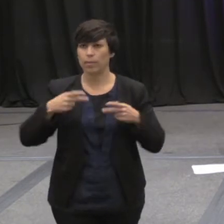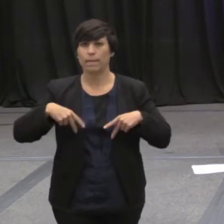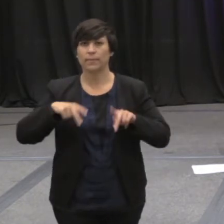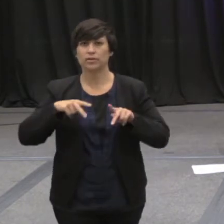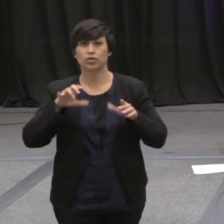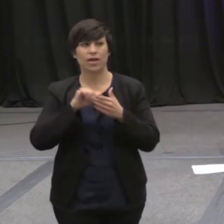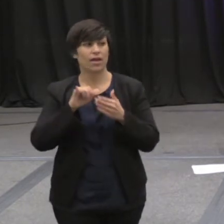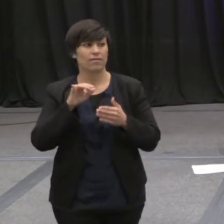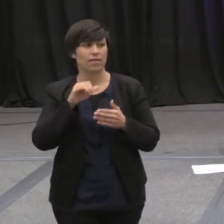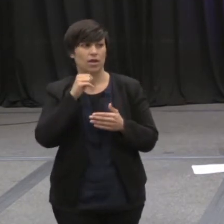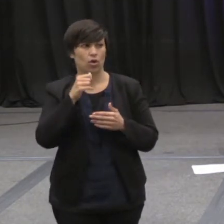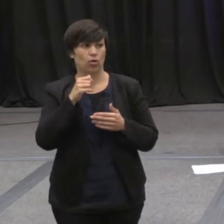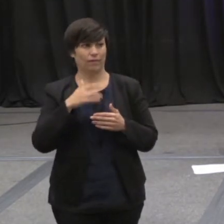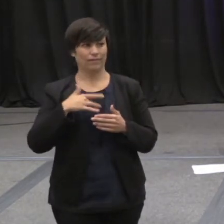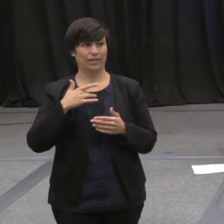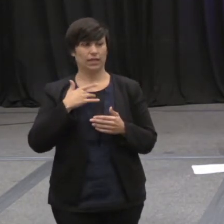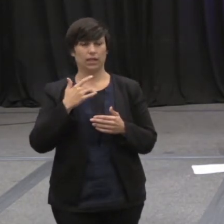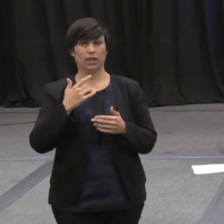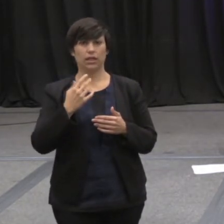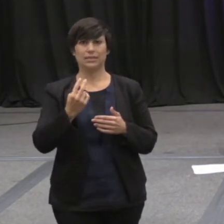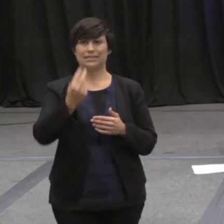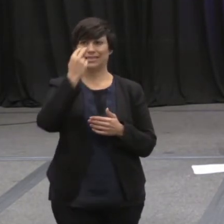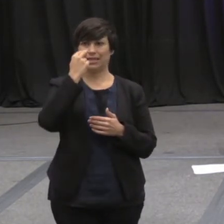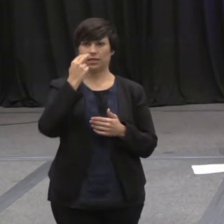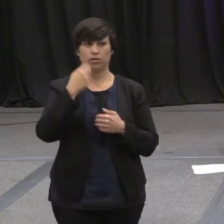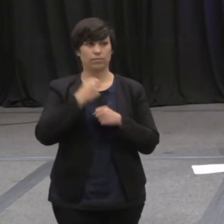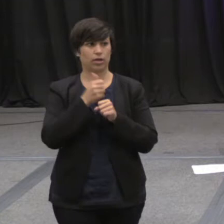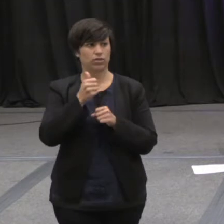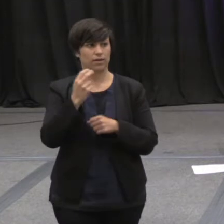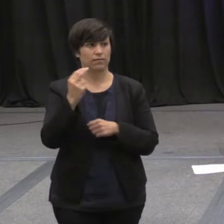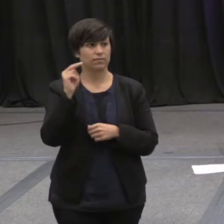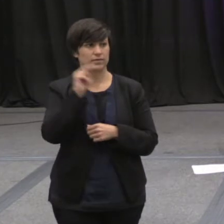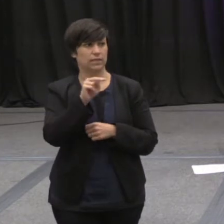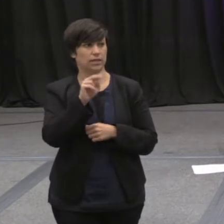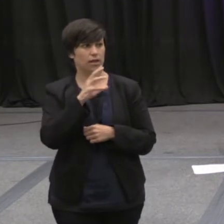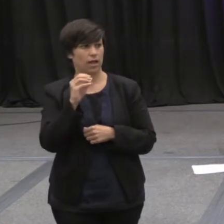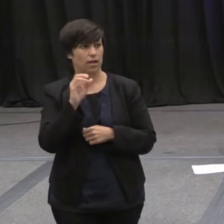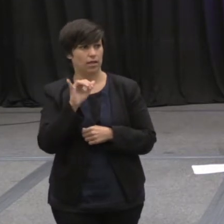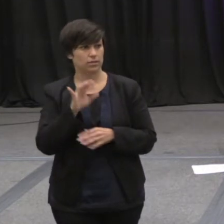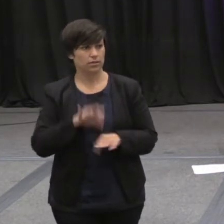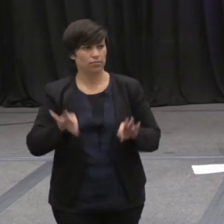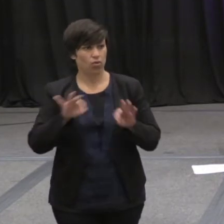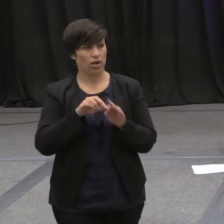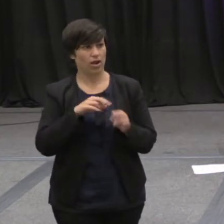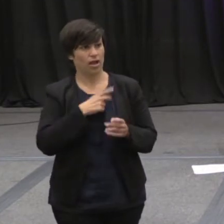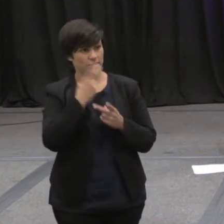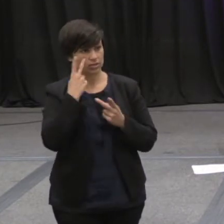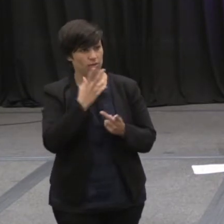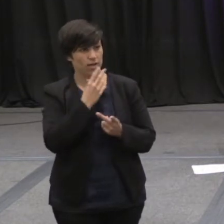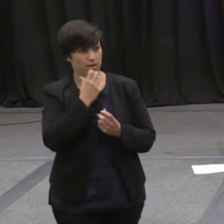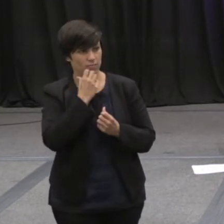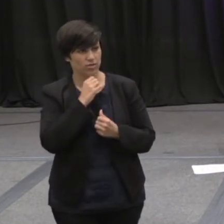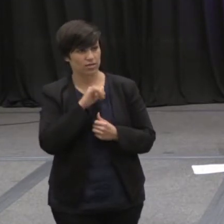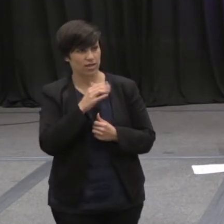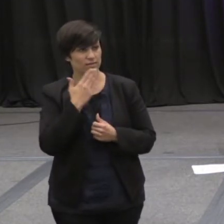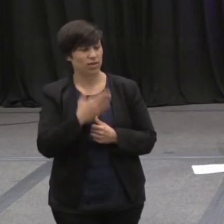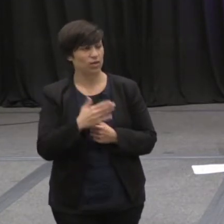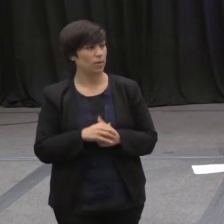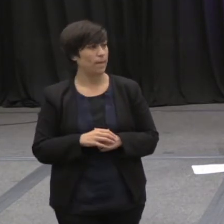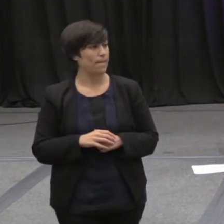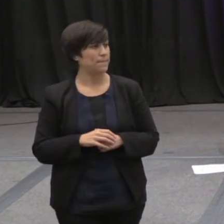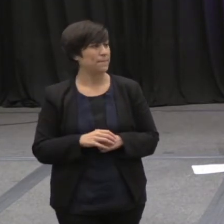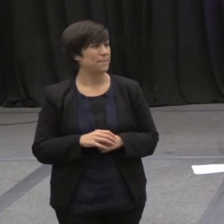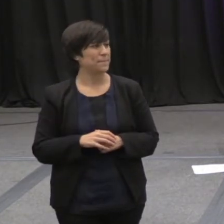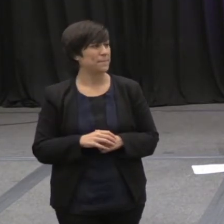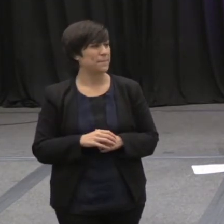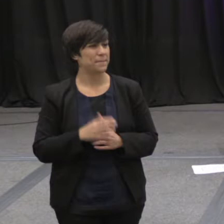feel seen, to make yourself seen, because it's so important. And I did see you and really appreciated it. So thank you. And